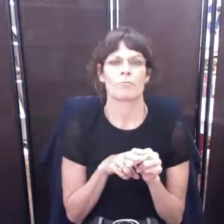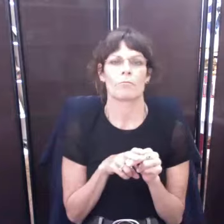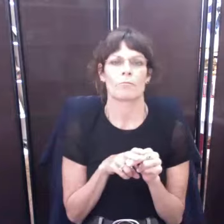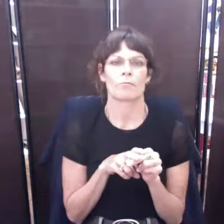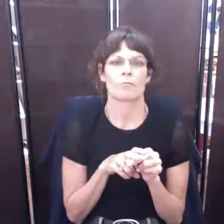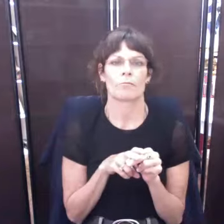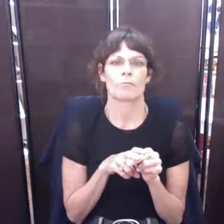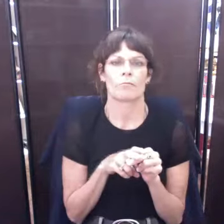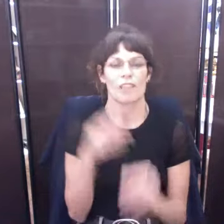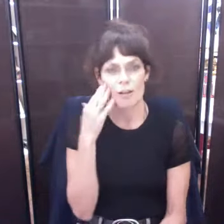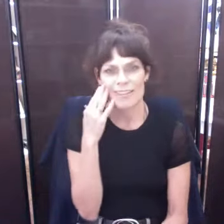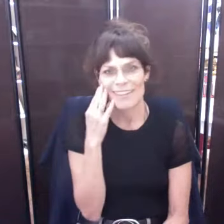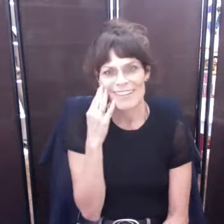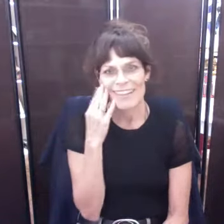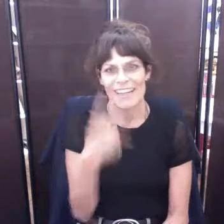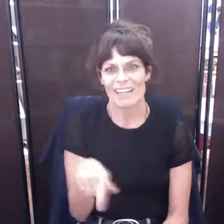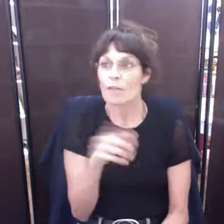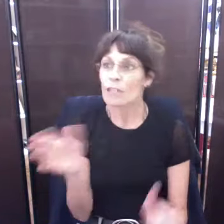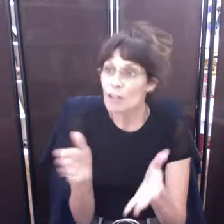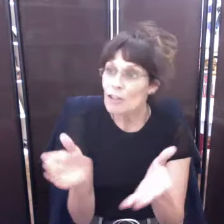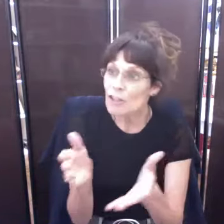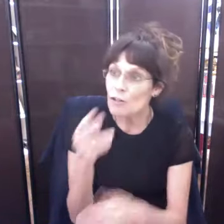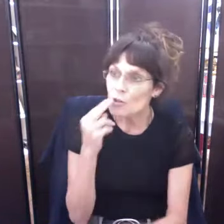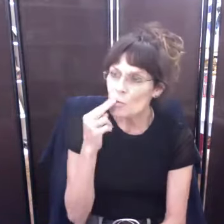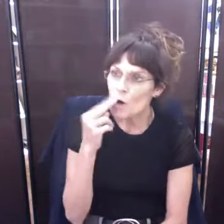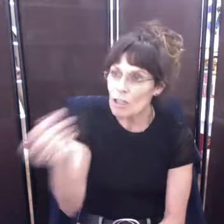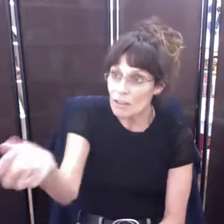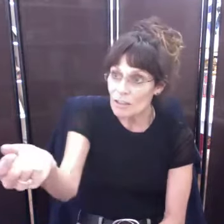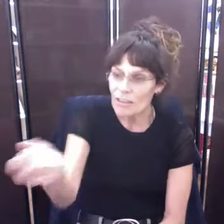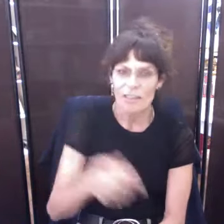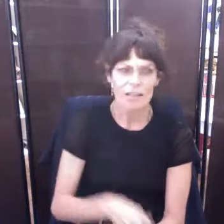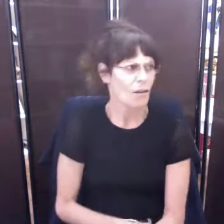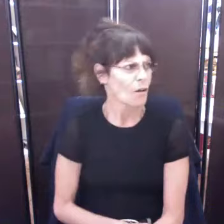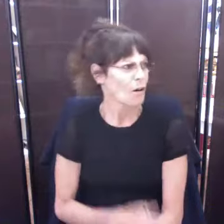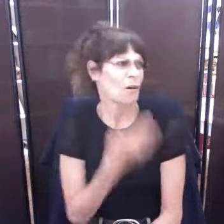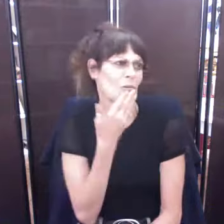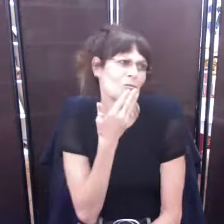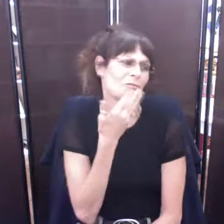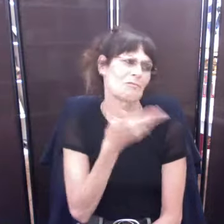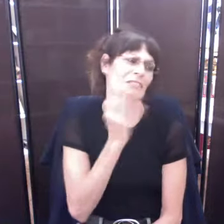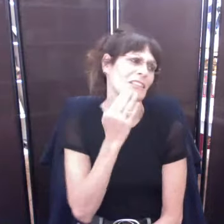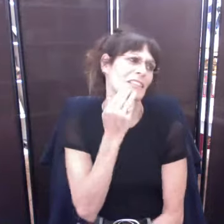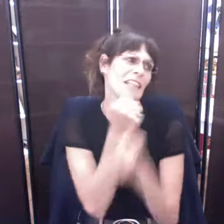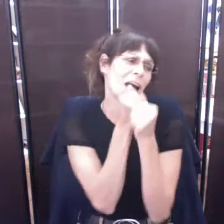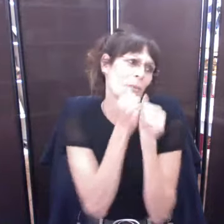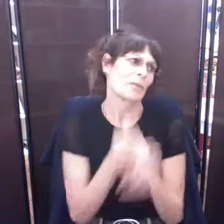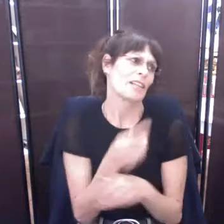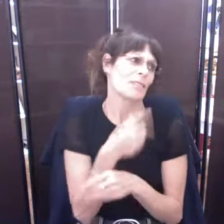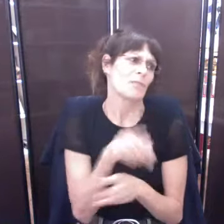you know. And they would encourage me to smoke. And I thought, God bless these people. God bless them. I love them. There was an old